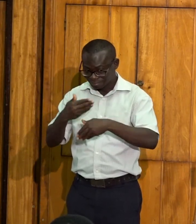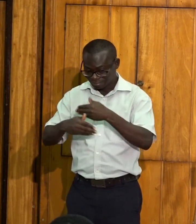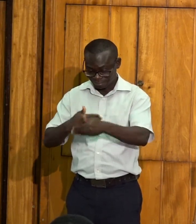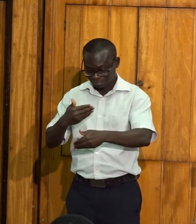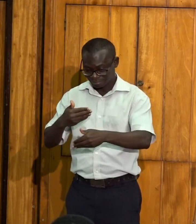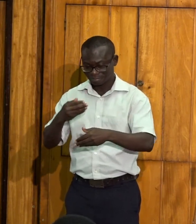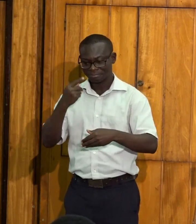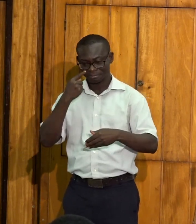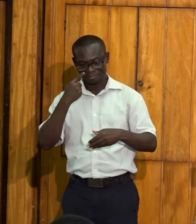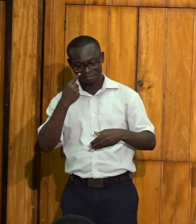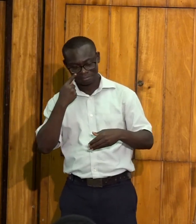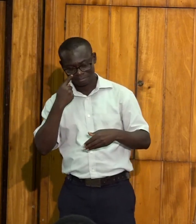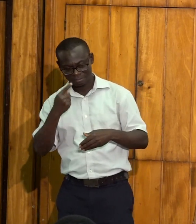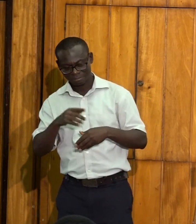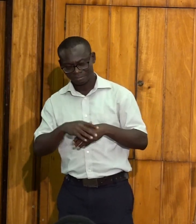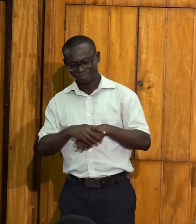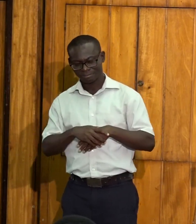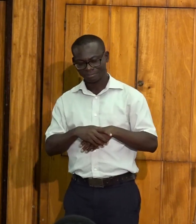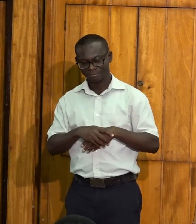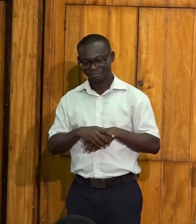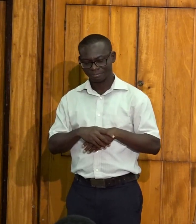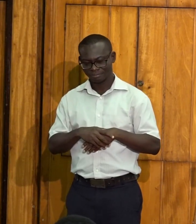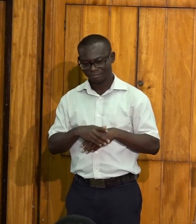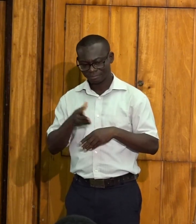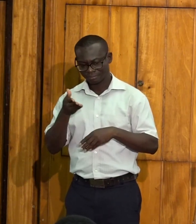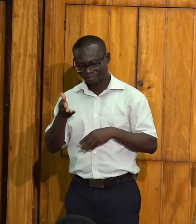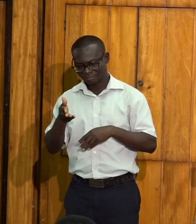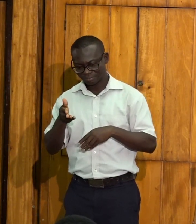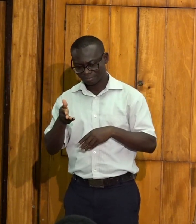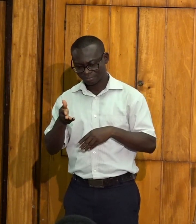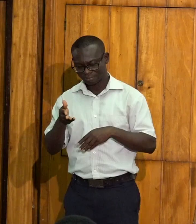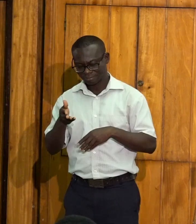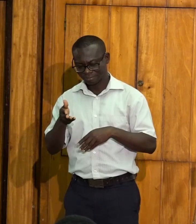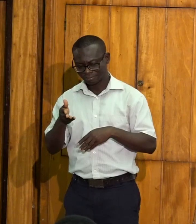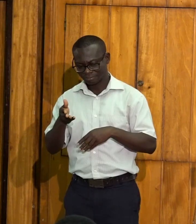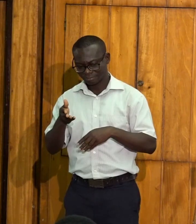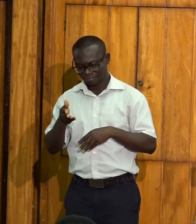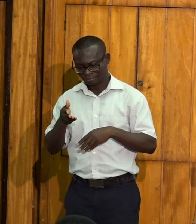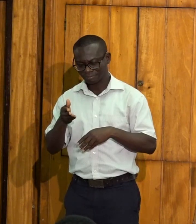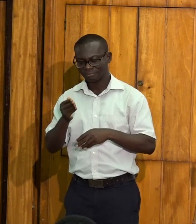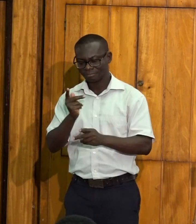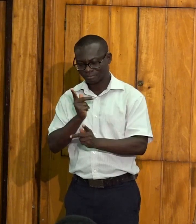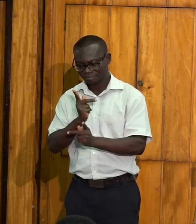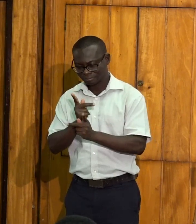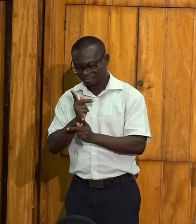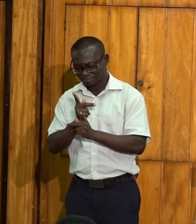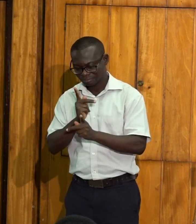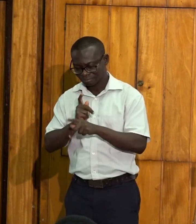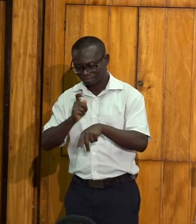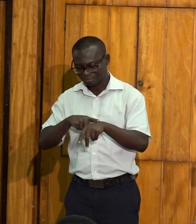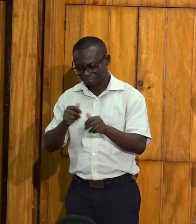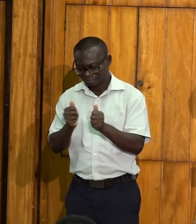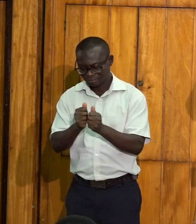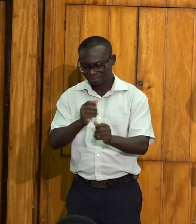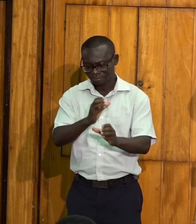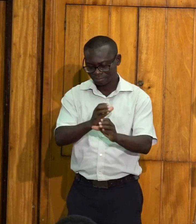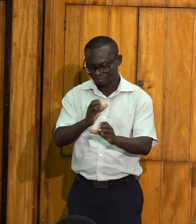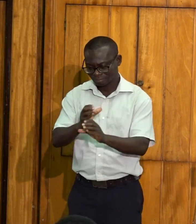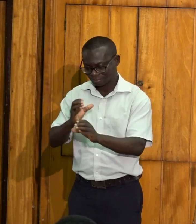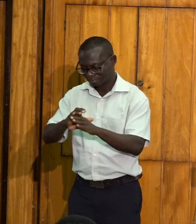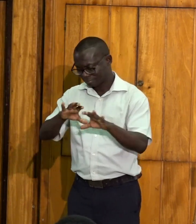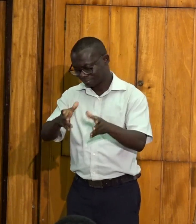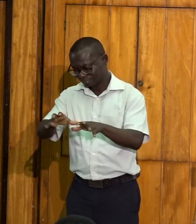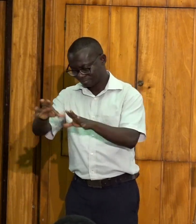what extant DISC research there is. Empathy, spending time in communities, talking to people,